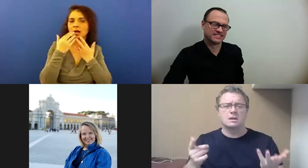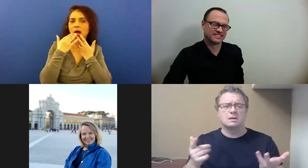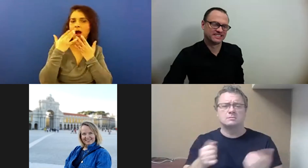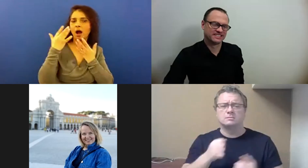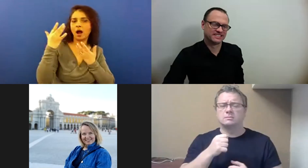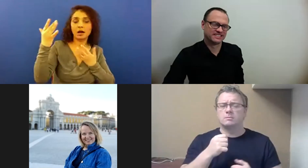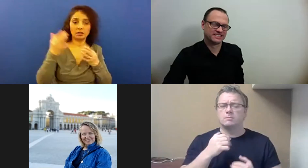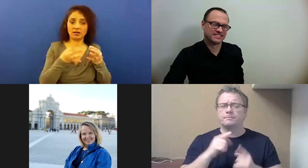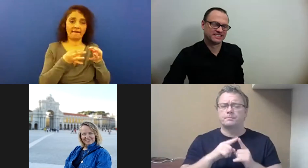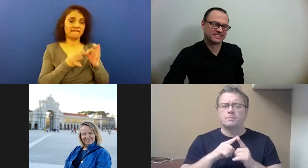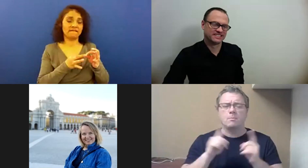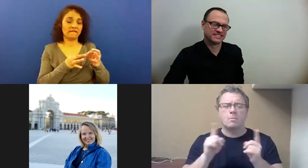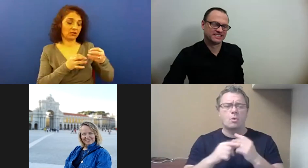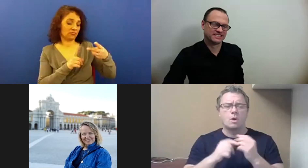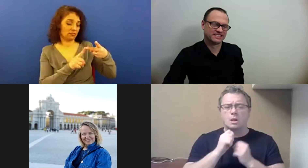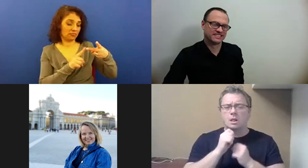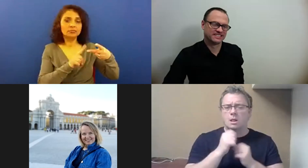was a musician, a singer.